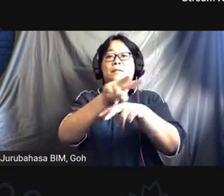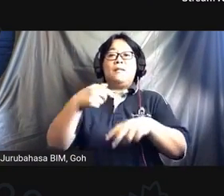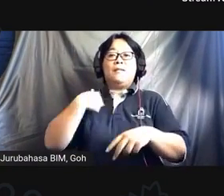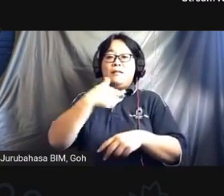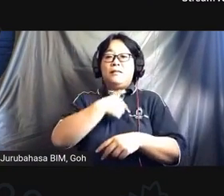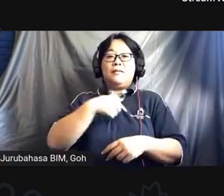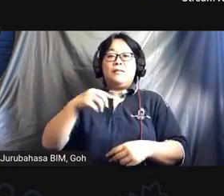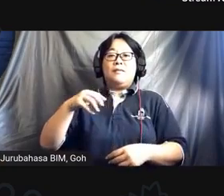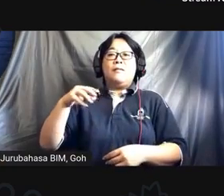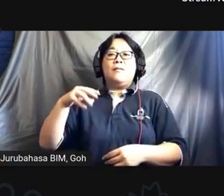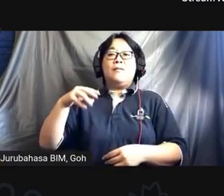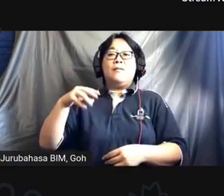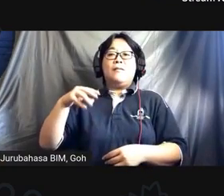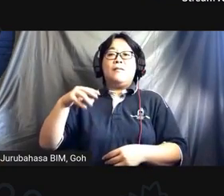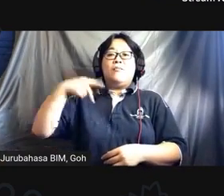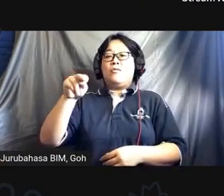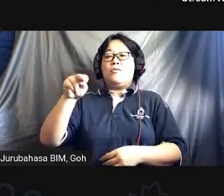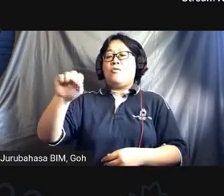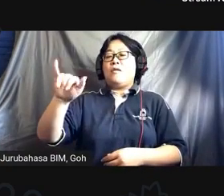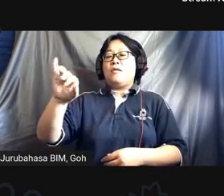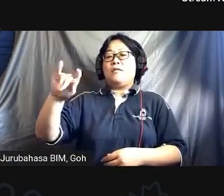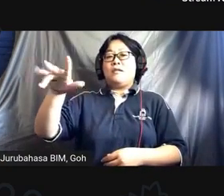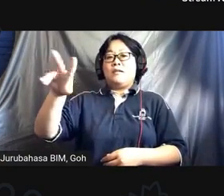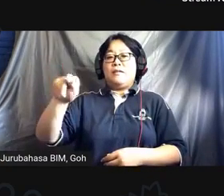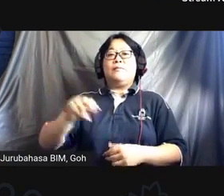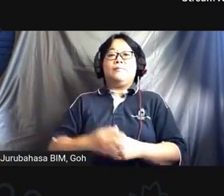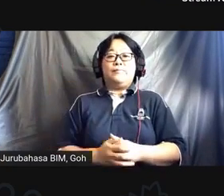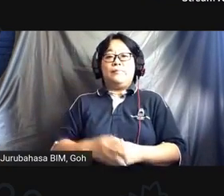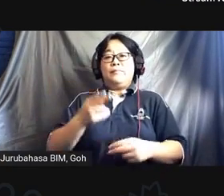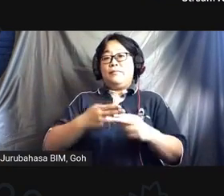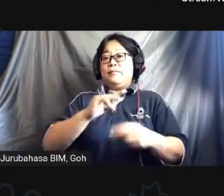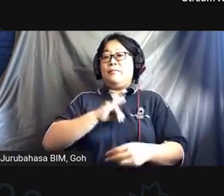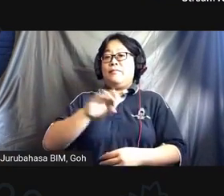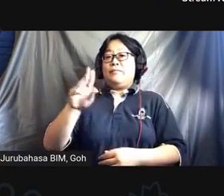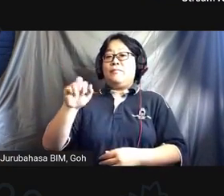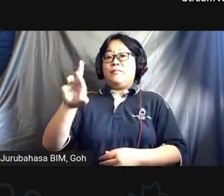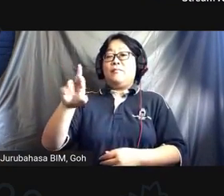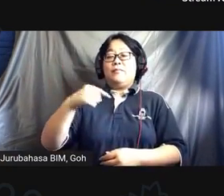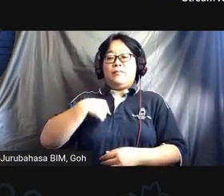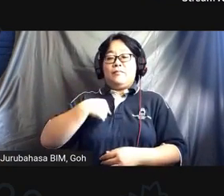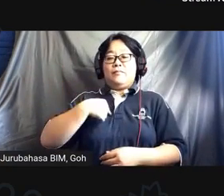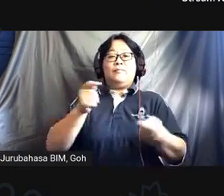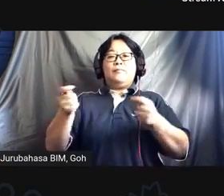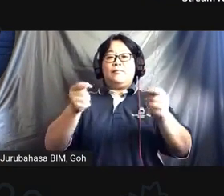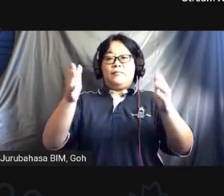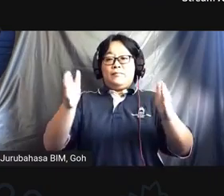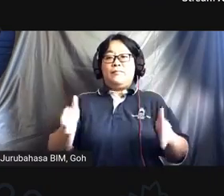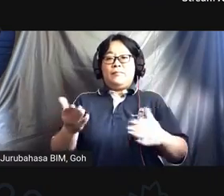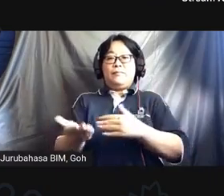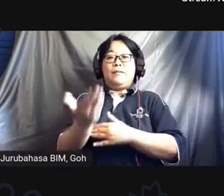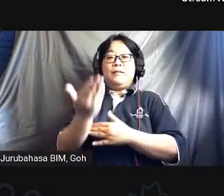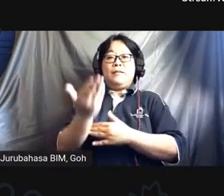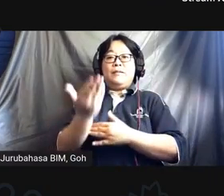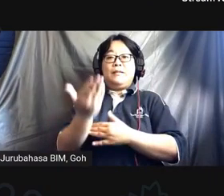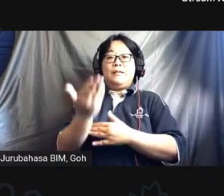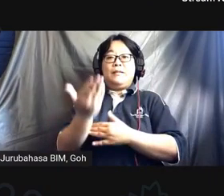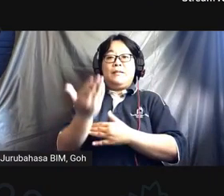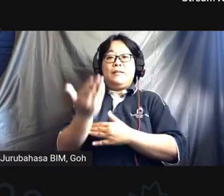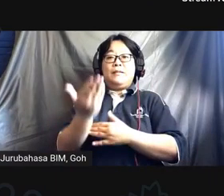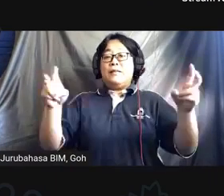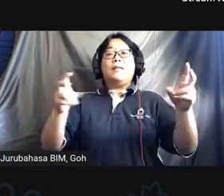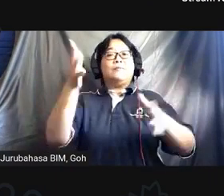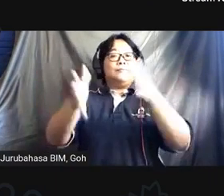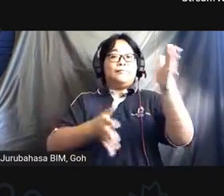viewers. My name is Ilan bin Ahmad Hanif, and I will be your moderator for this program, which is titled Sign Language